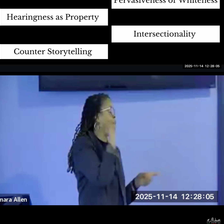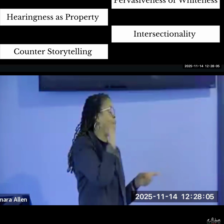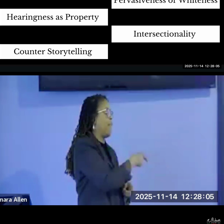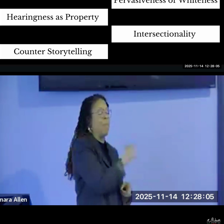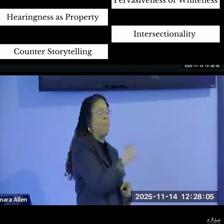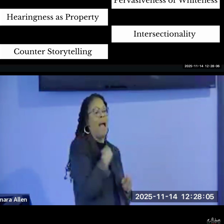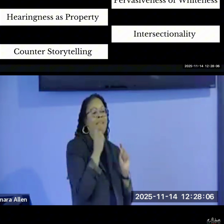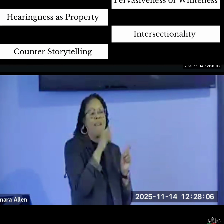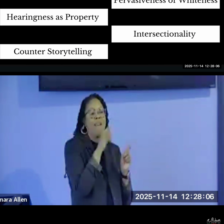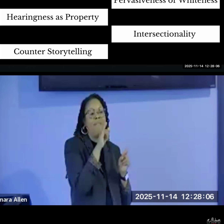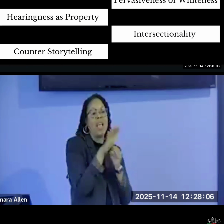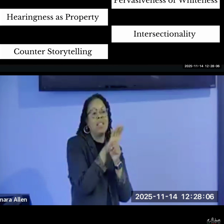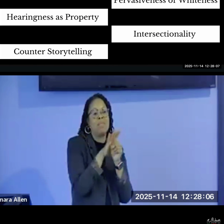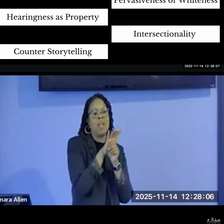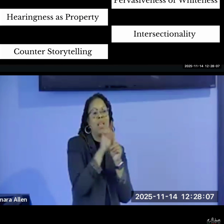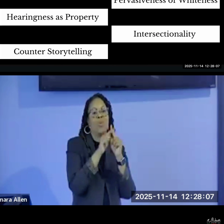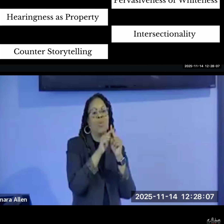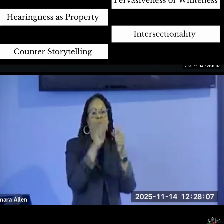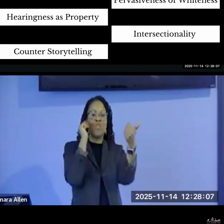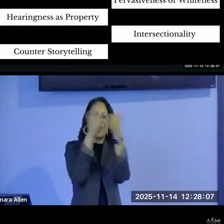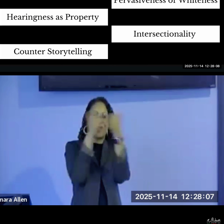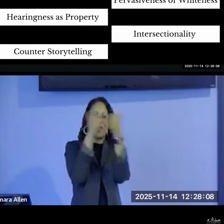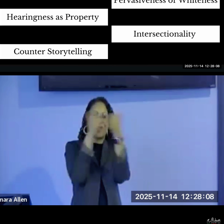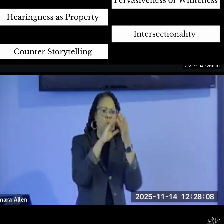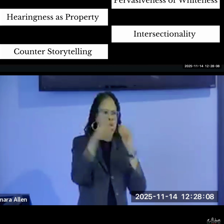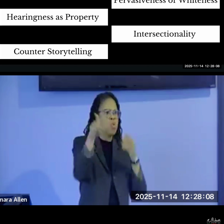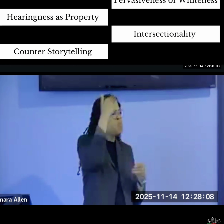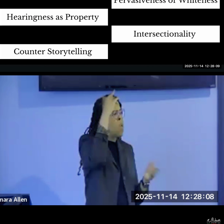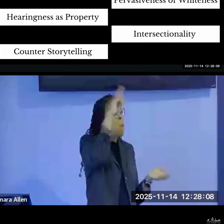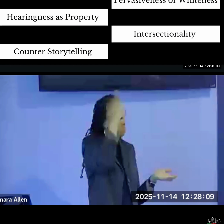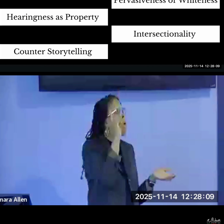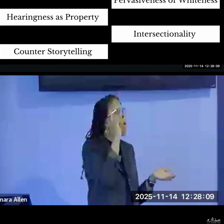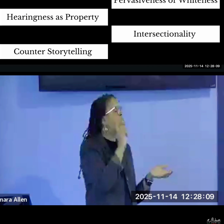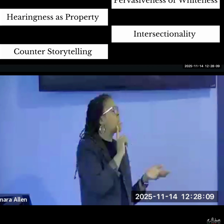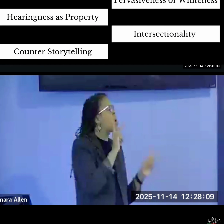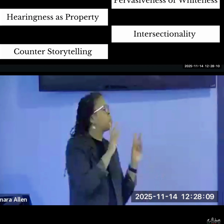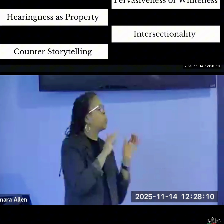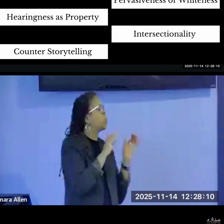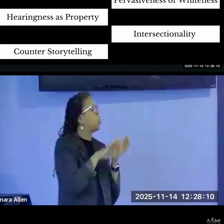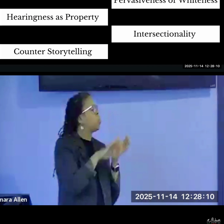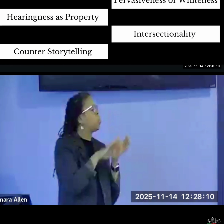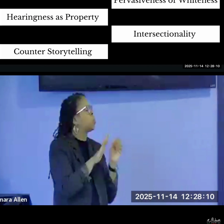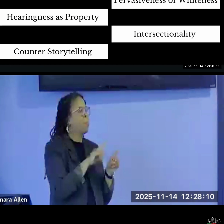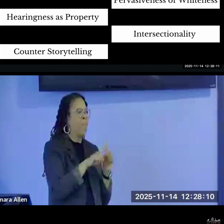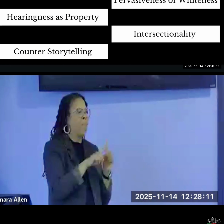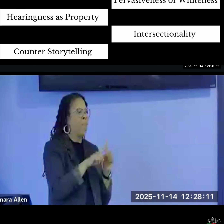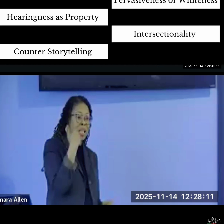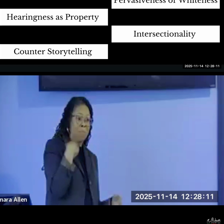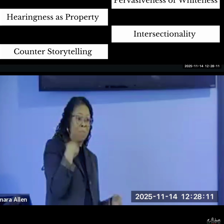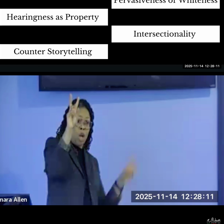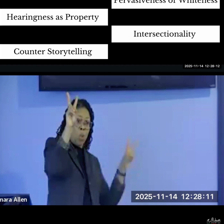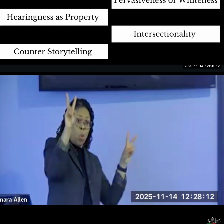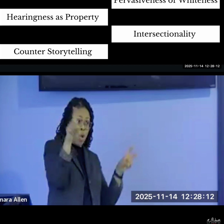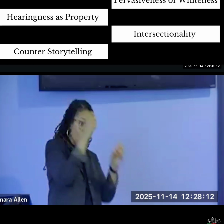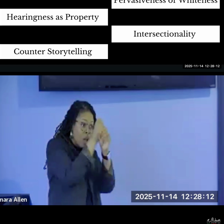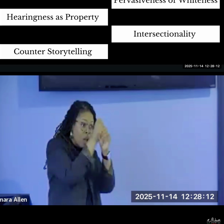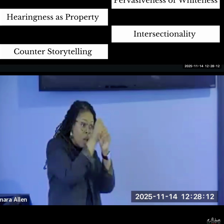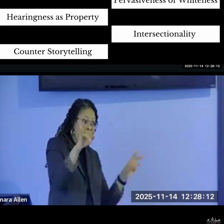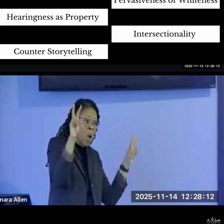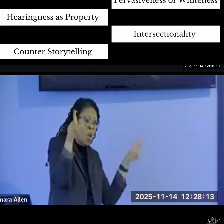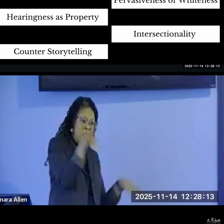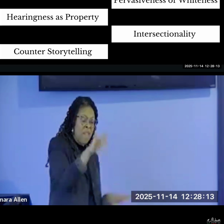for years. And to give that space to challenge. Right, and we know that